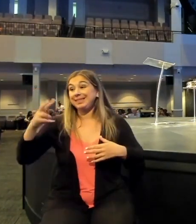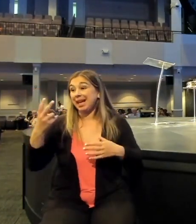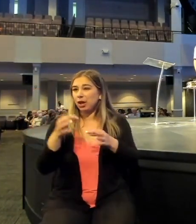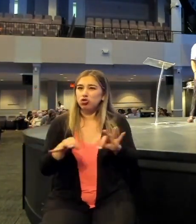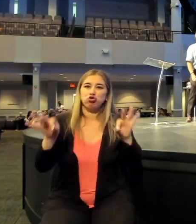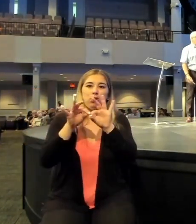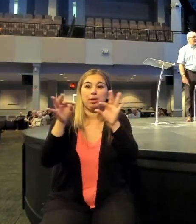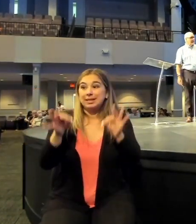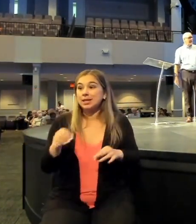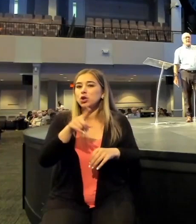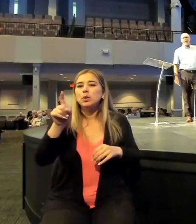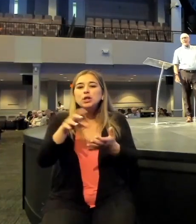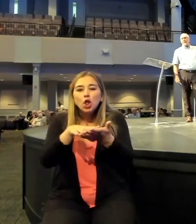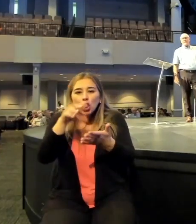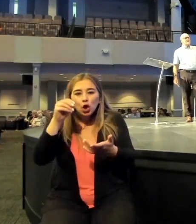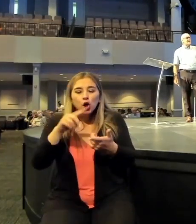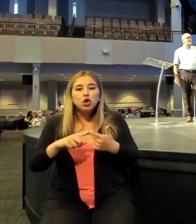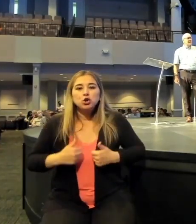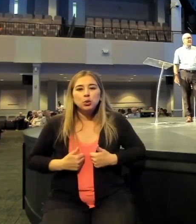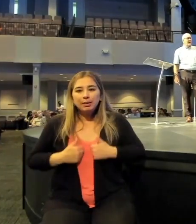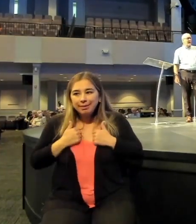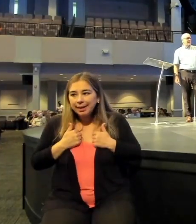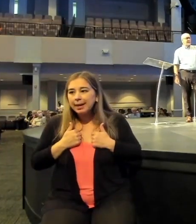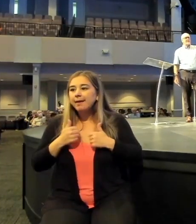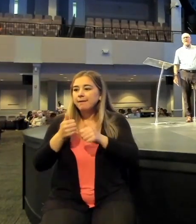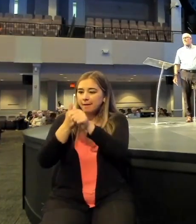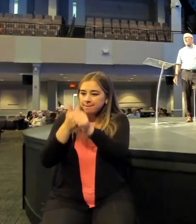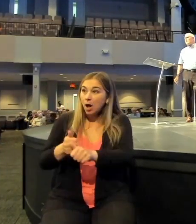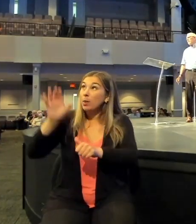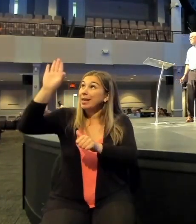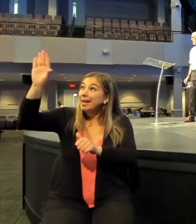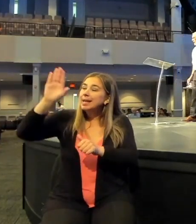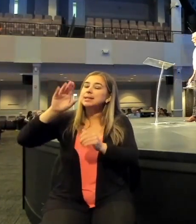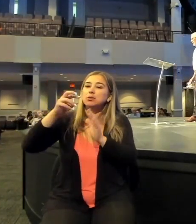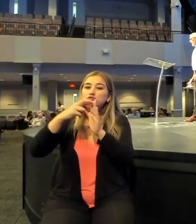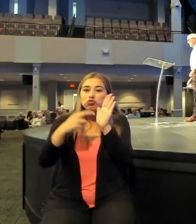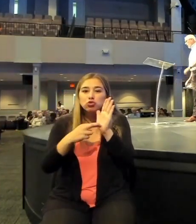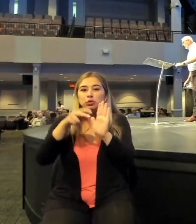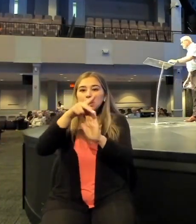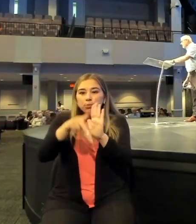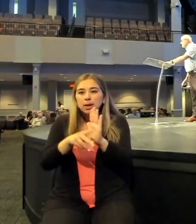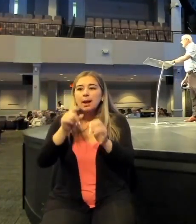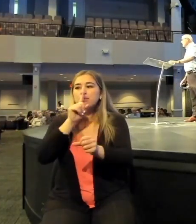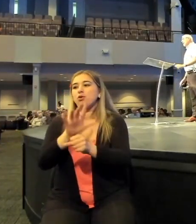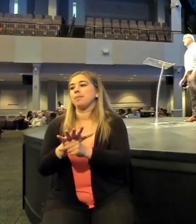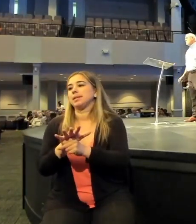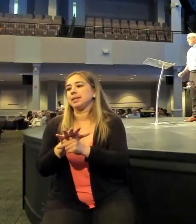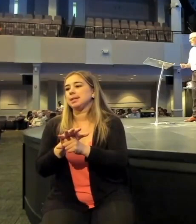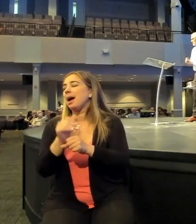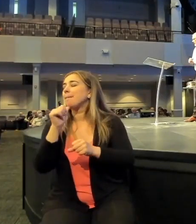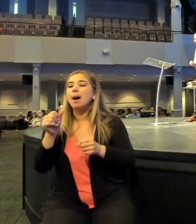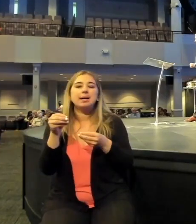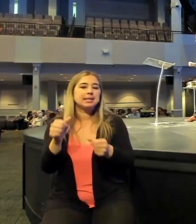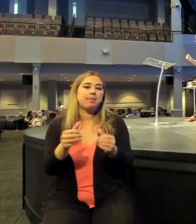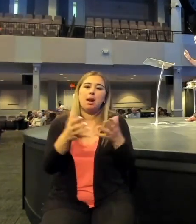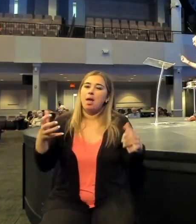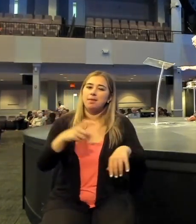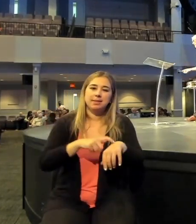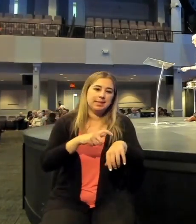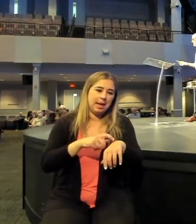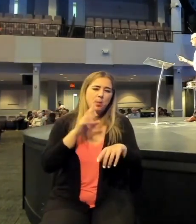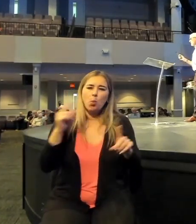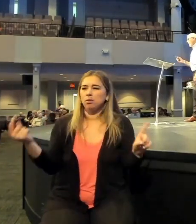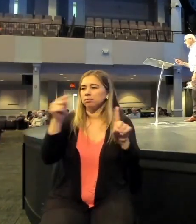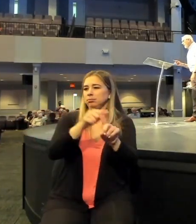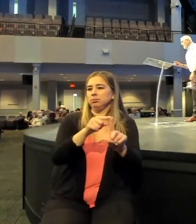you need to make. You need to learn to live by, make a decision to live by God's precepts, principles, and promises. I'm not going to spend much time there. We're going to come